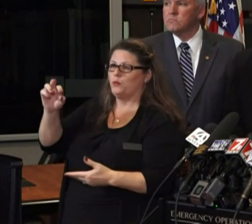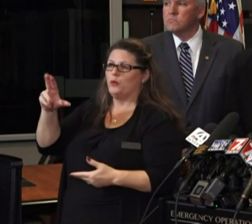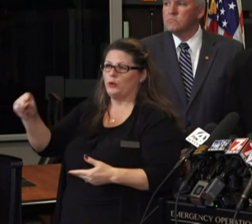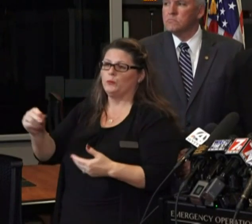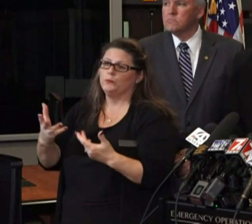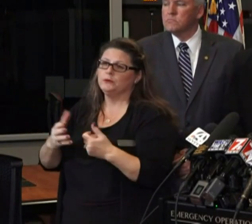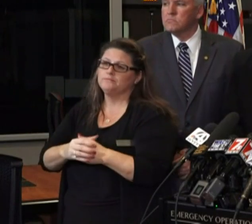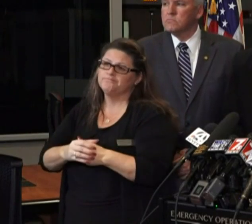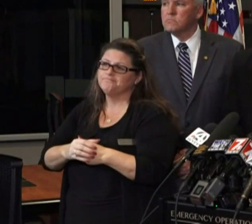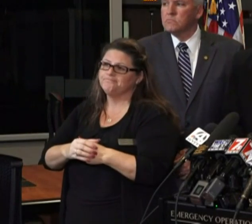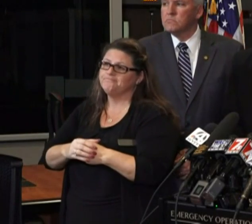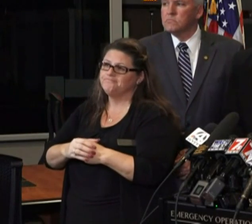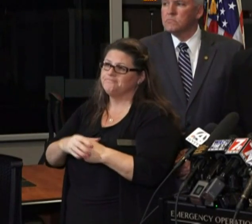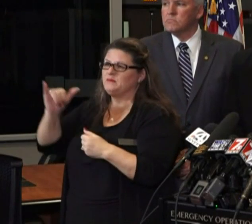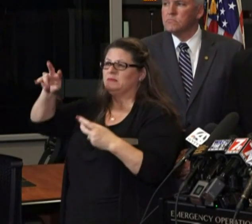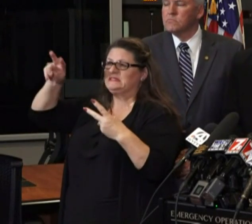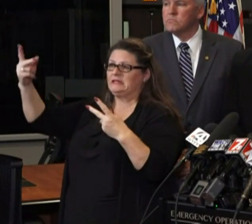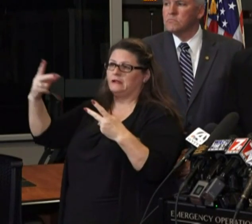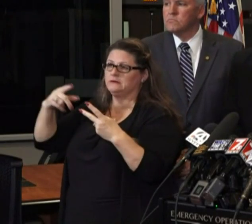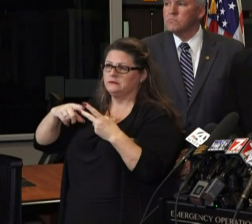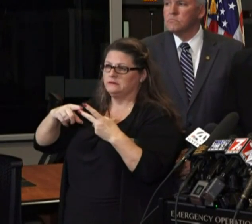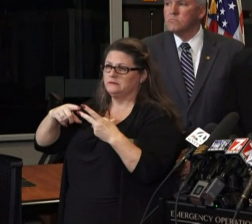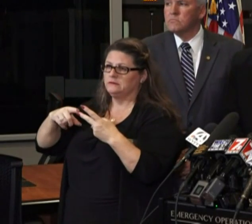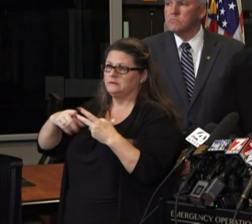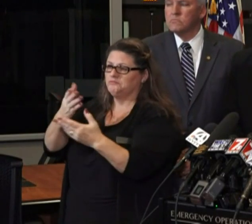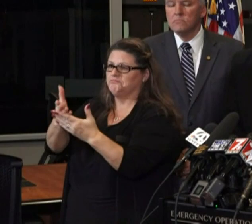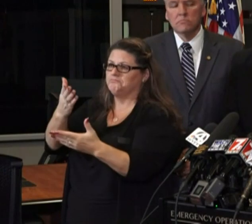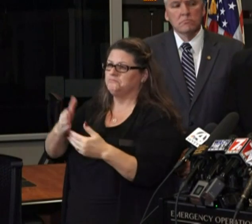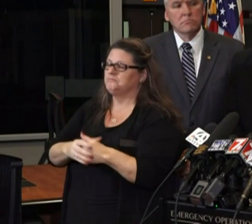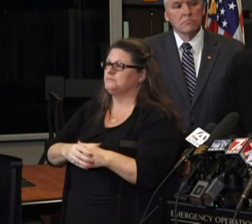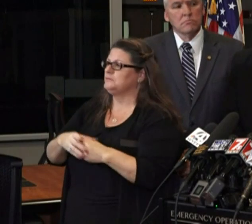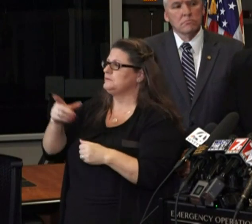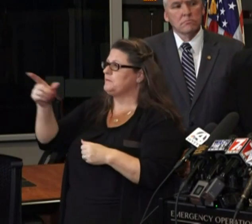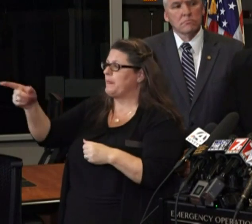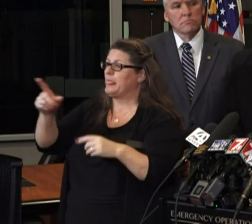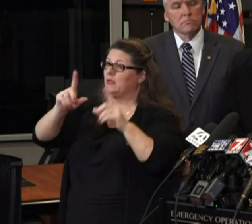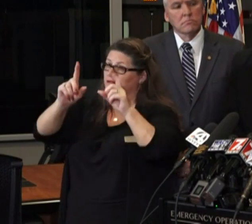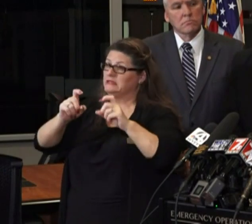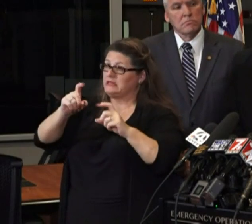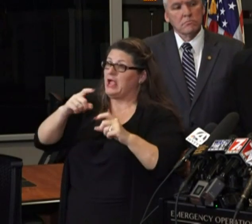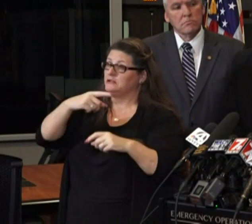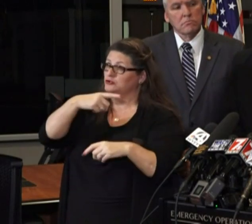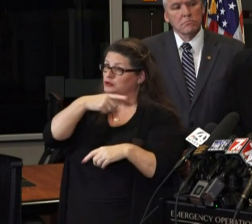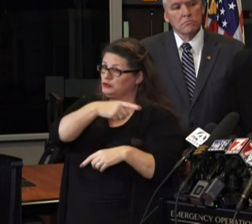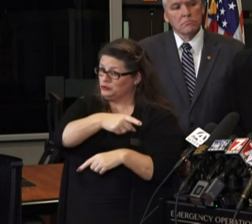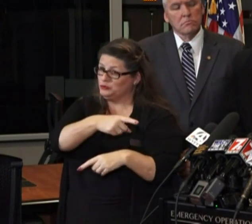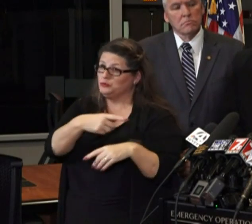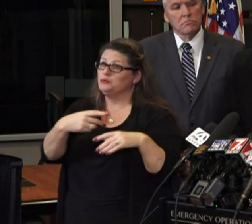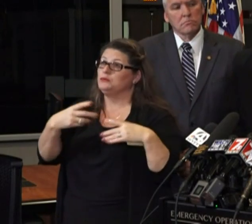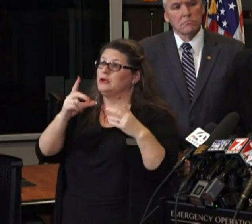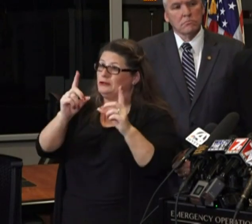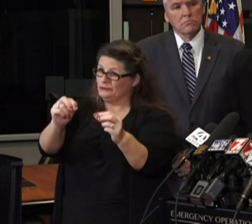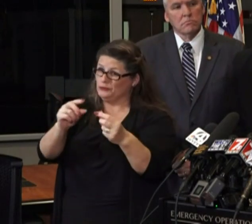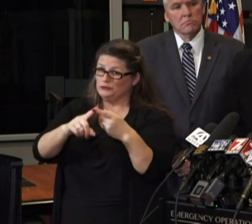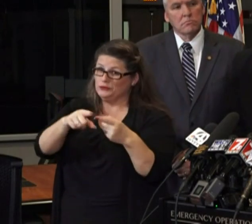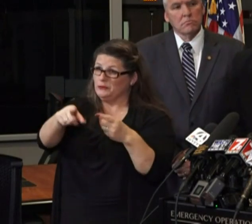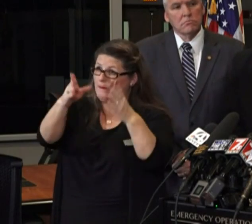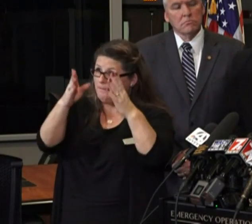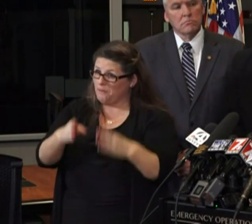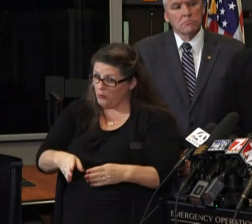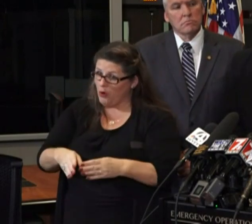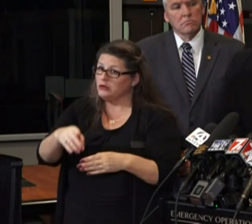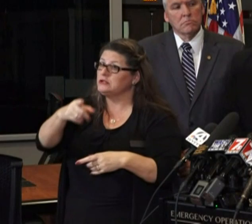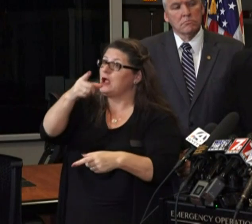Carolina. As a percentage, how accurate are the tests that y'all perform to say it is this exact